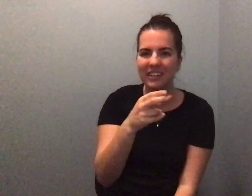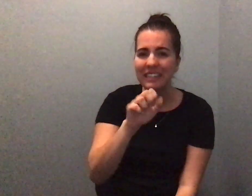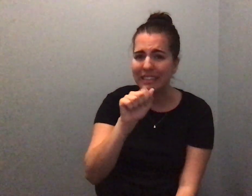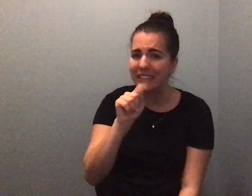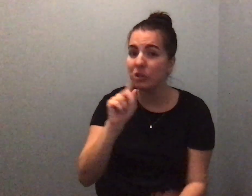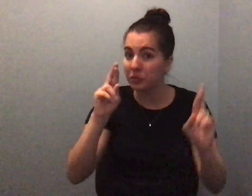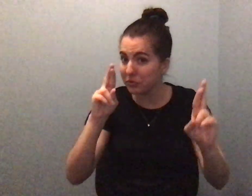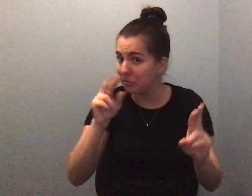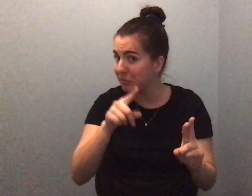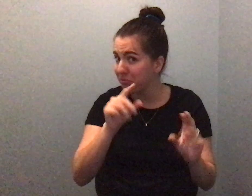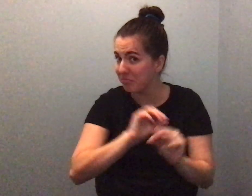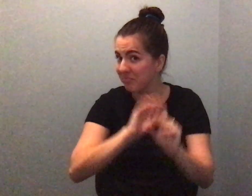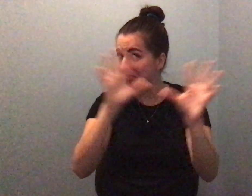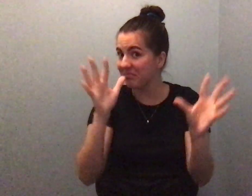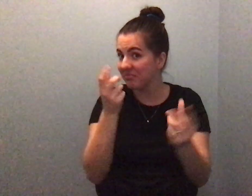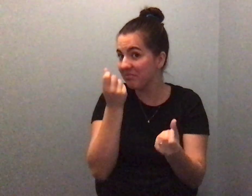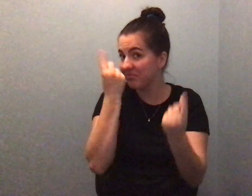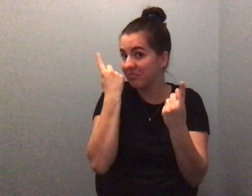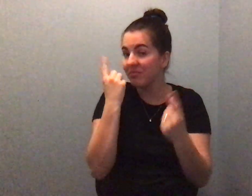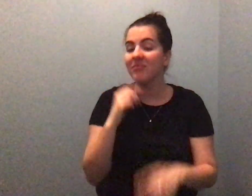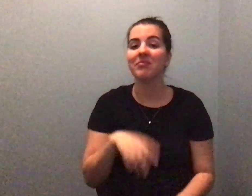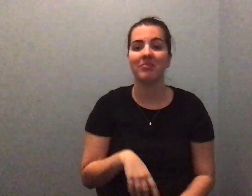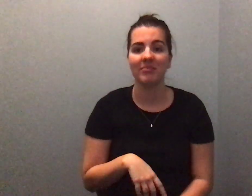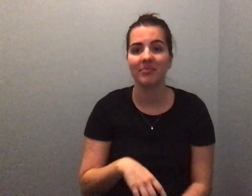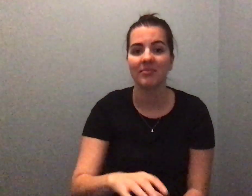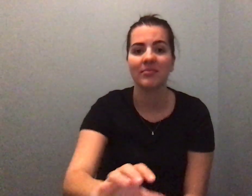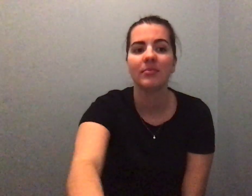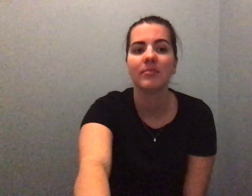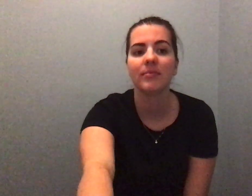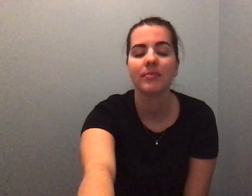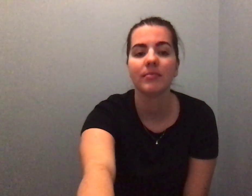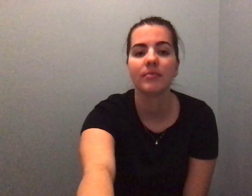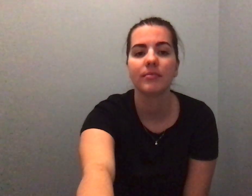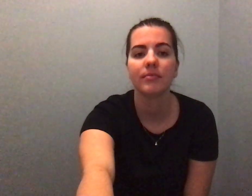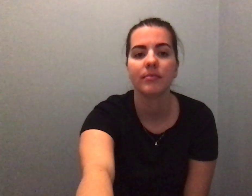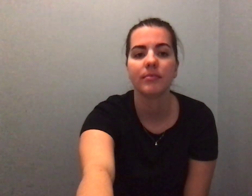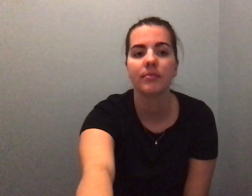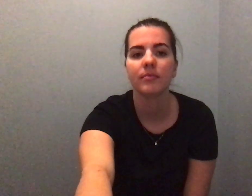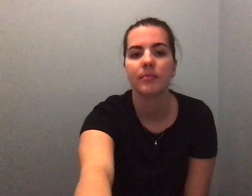you learned